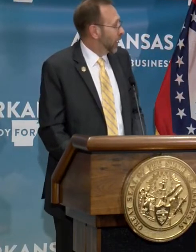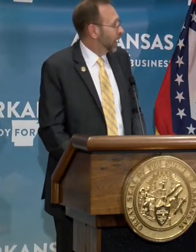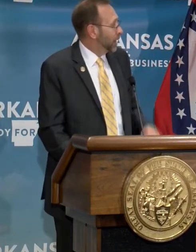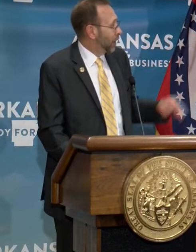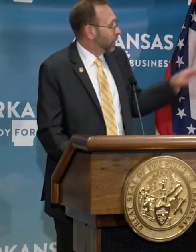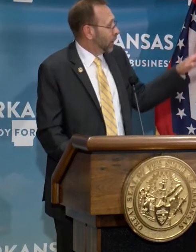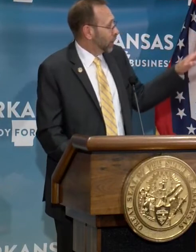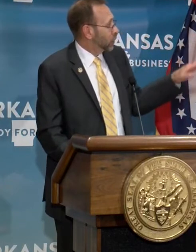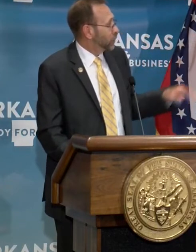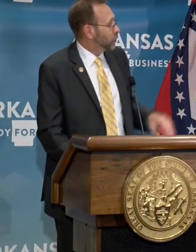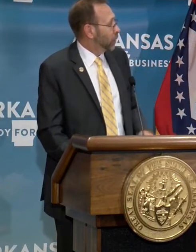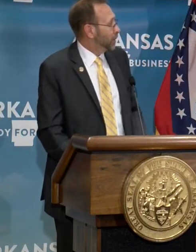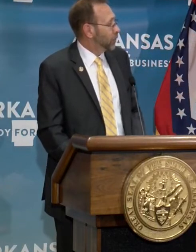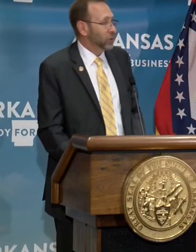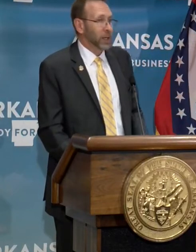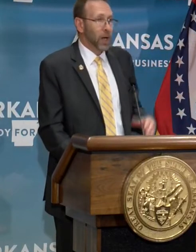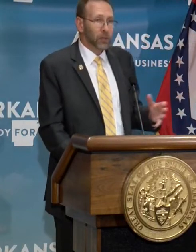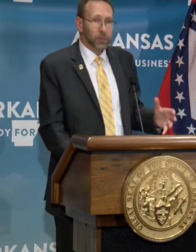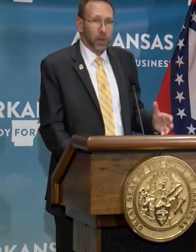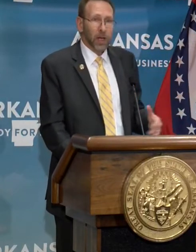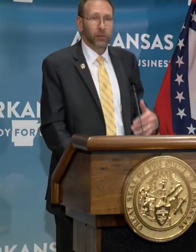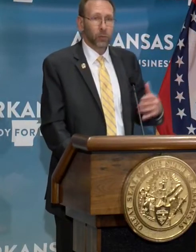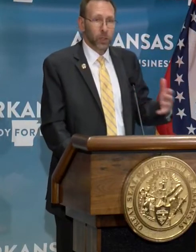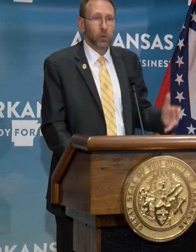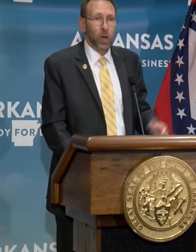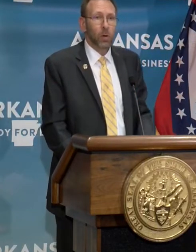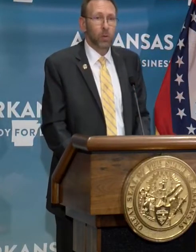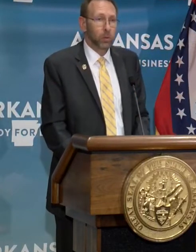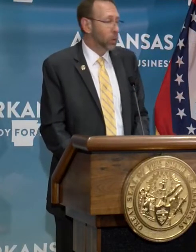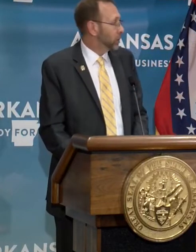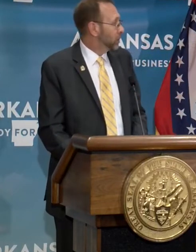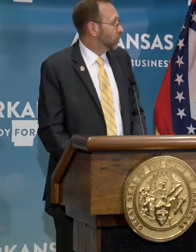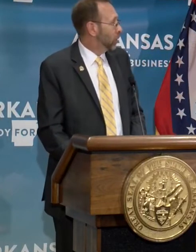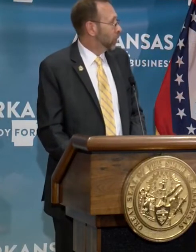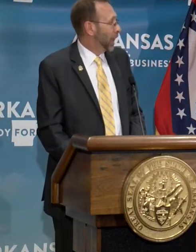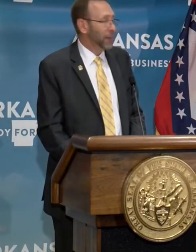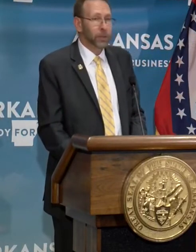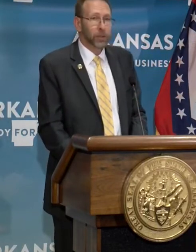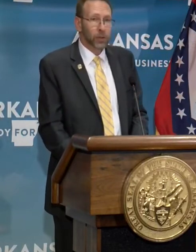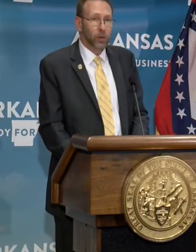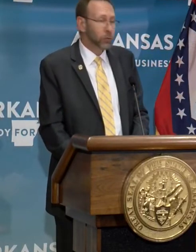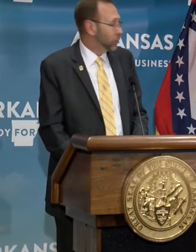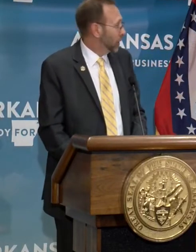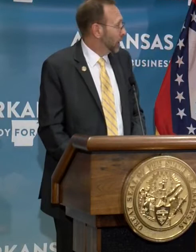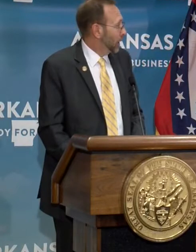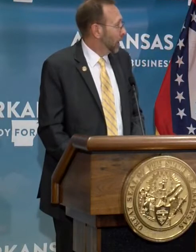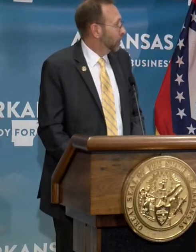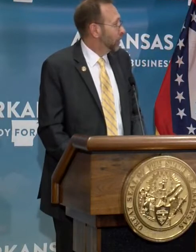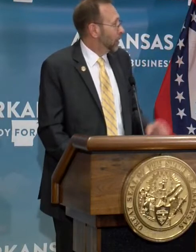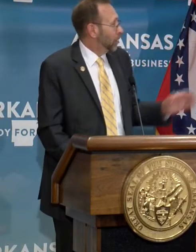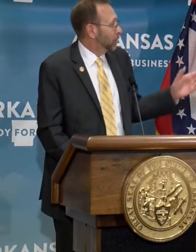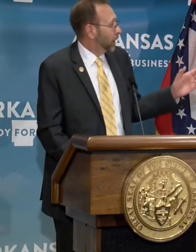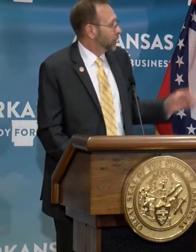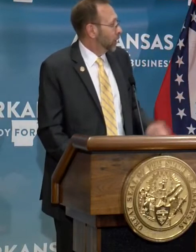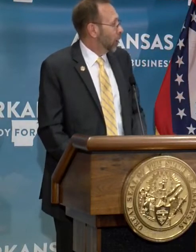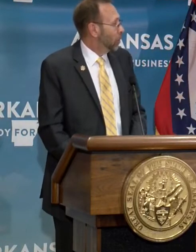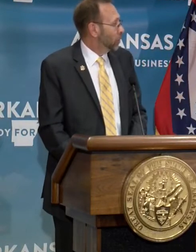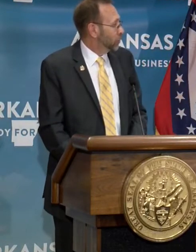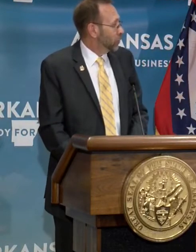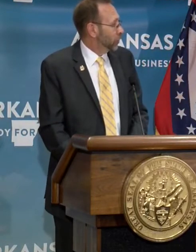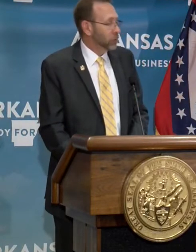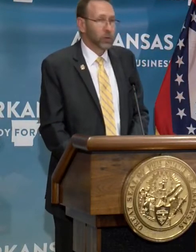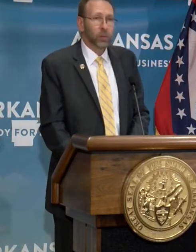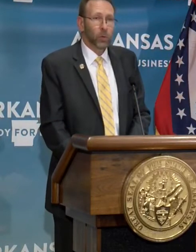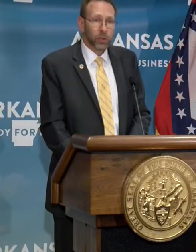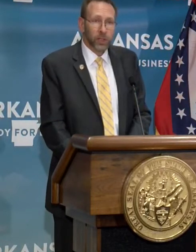13.6% had died. Now, there were still 20% hospitalized, so we don't know what will happen to those, but